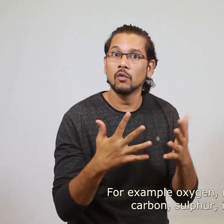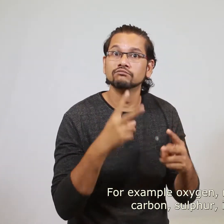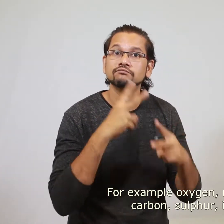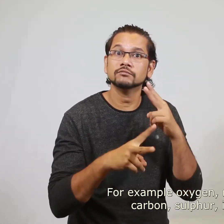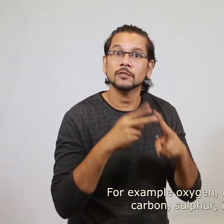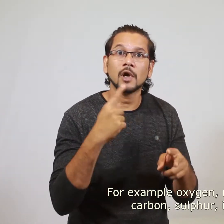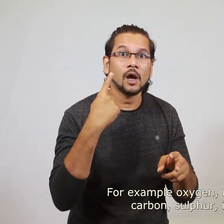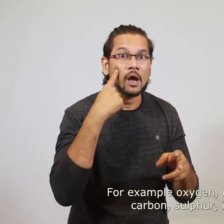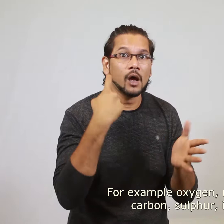iron,